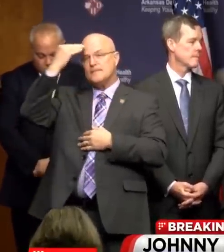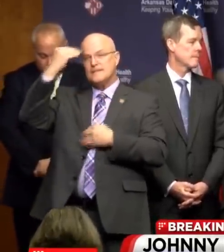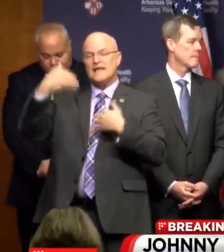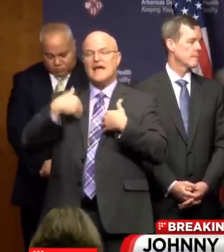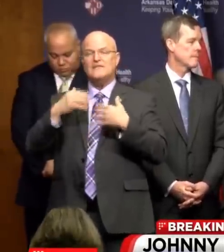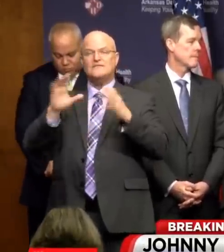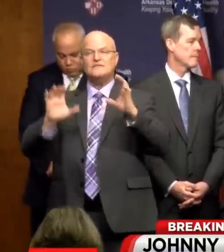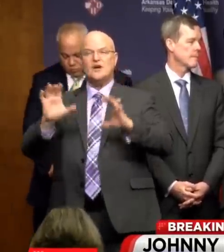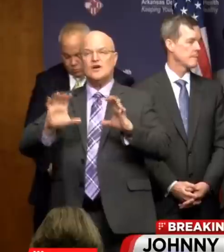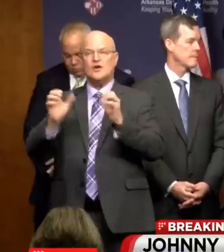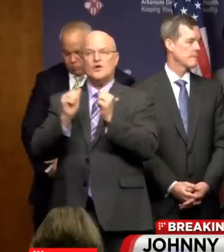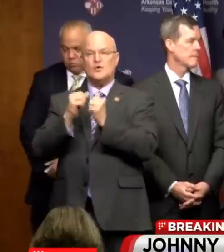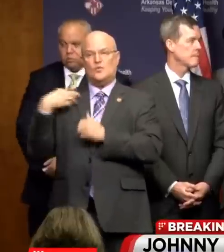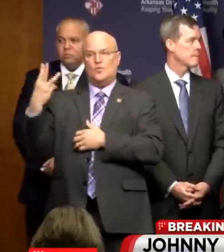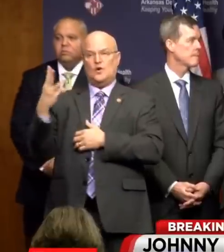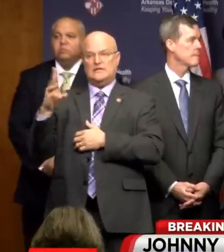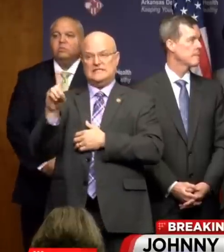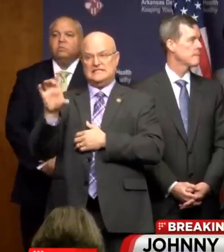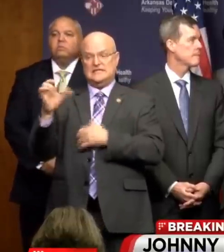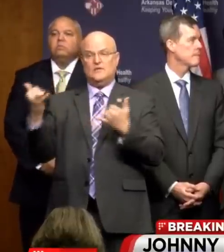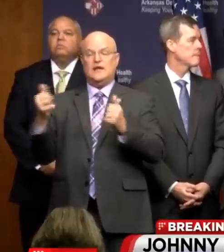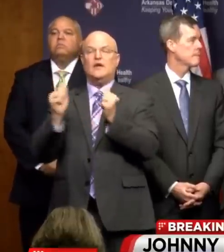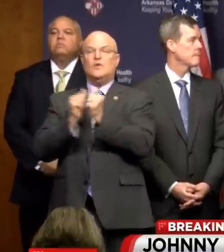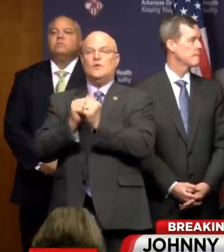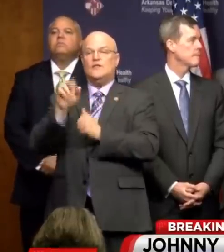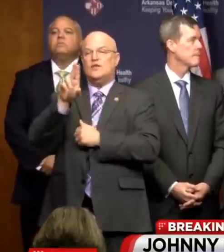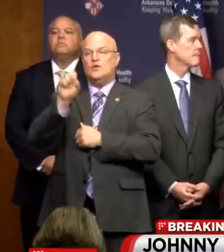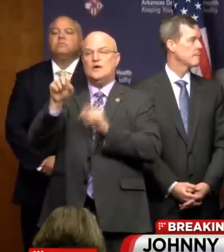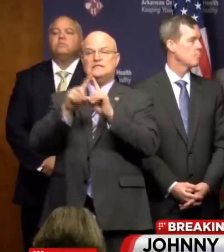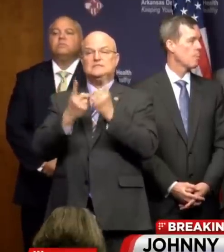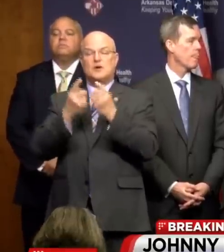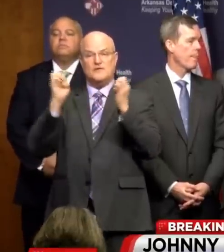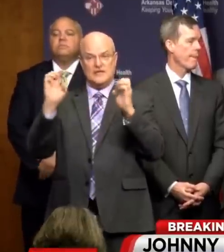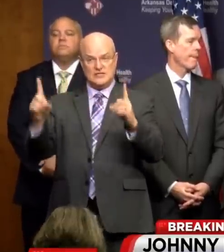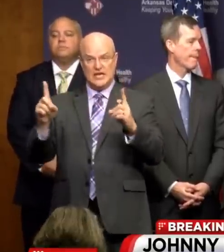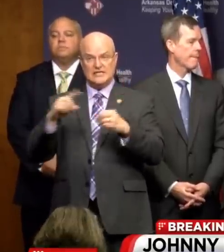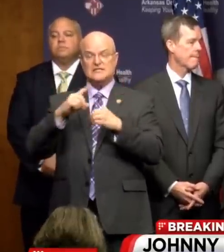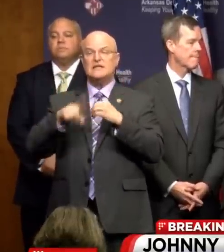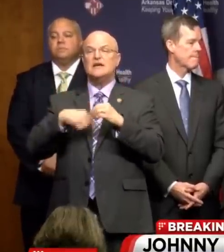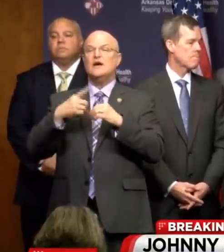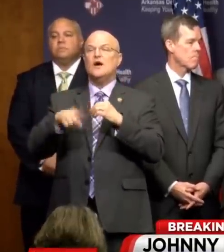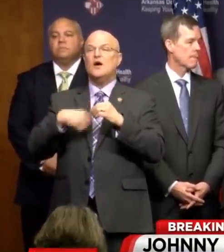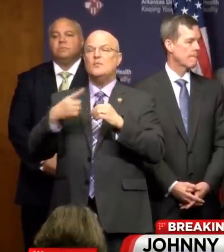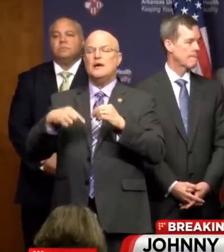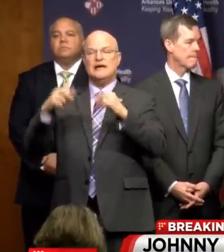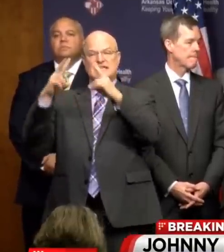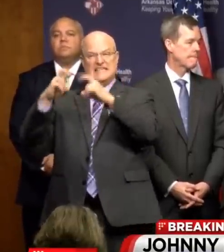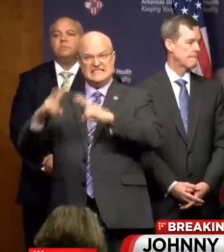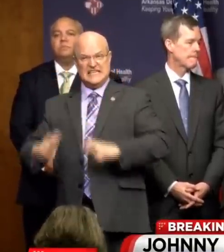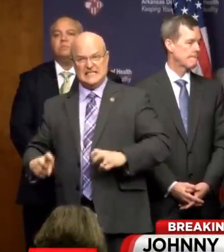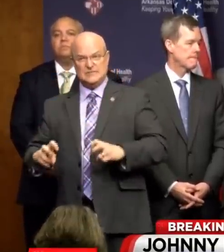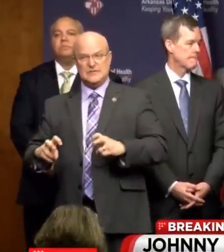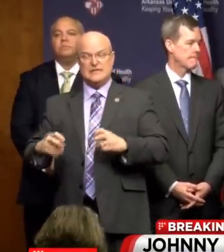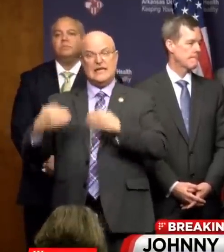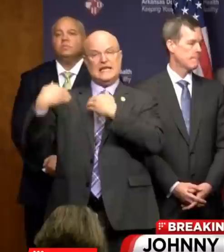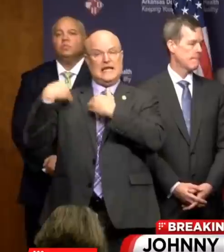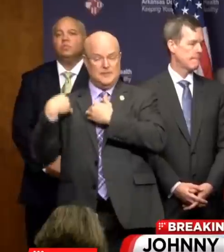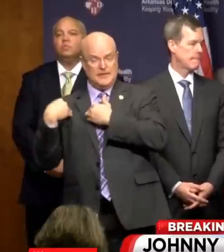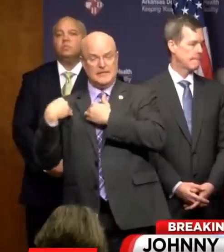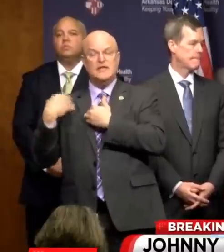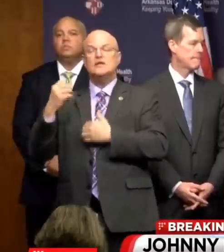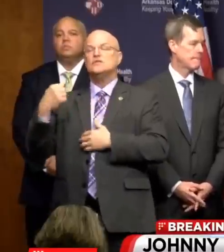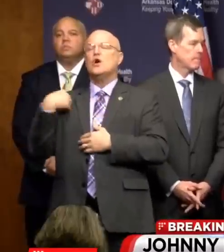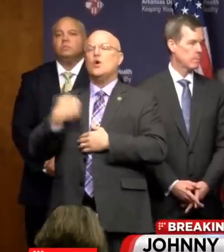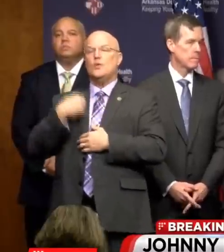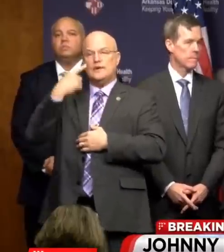also a conversation going on in Washington right now with the U.S. Department of Education regarding assessment and accountability. So